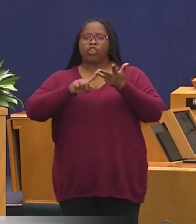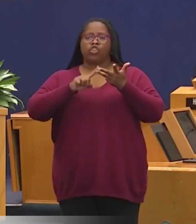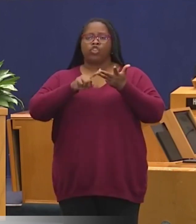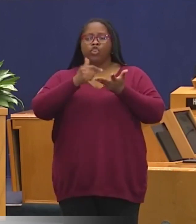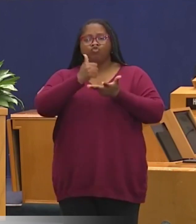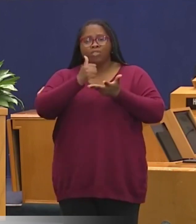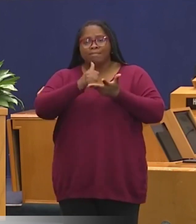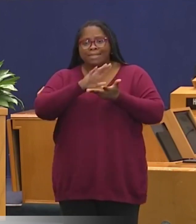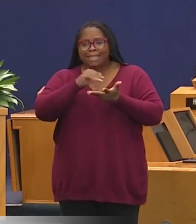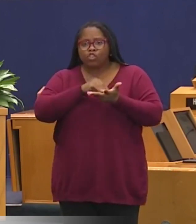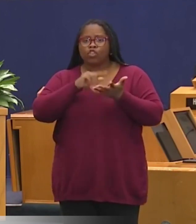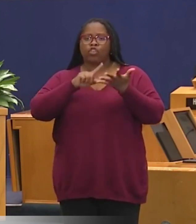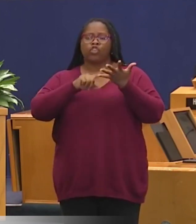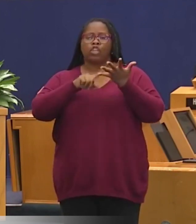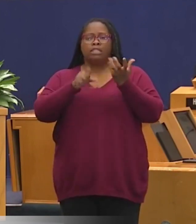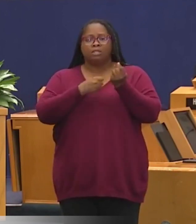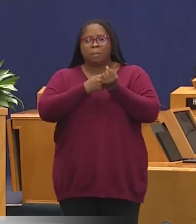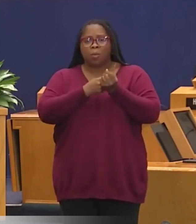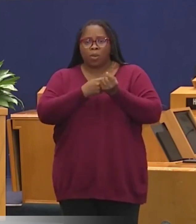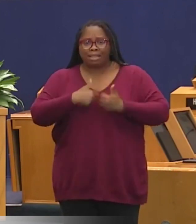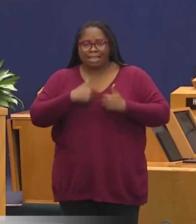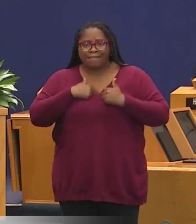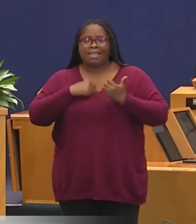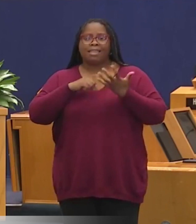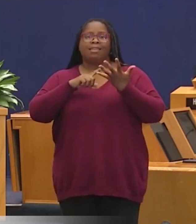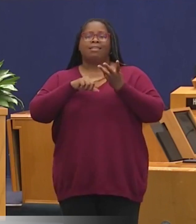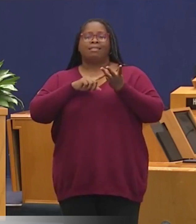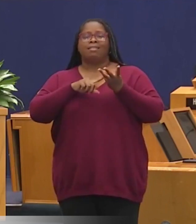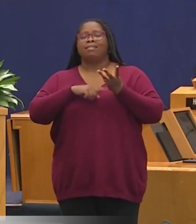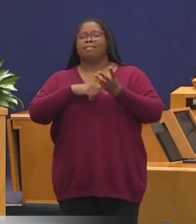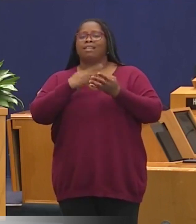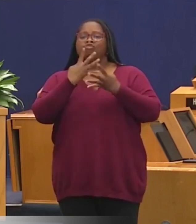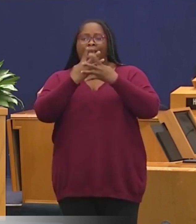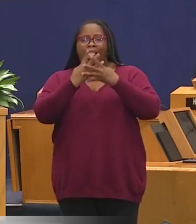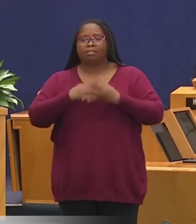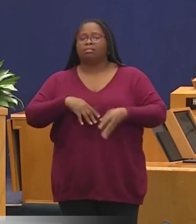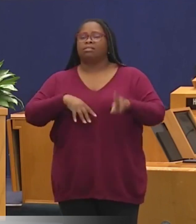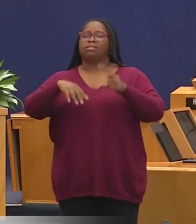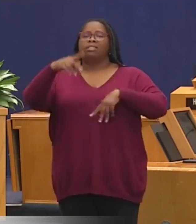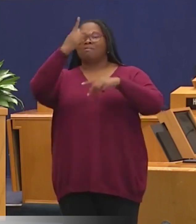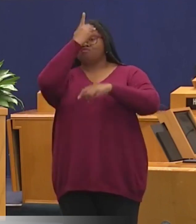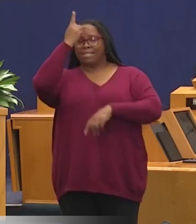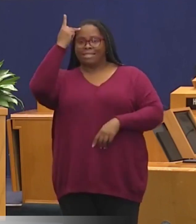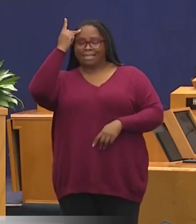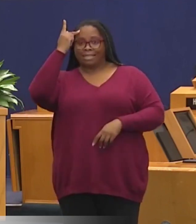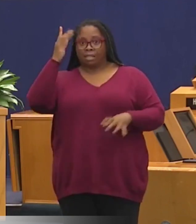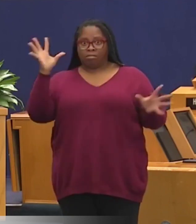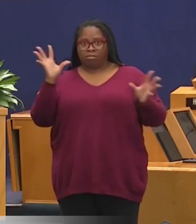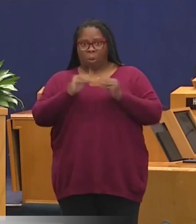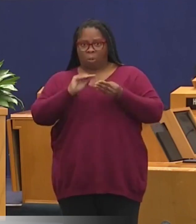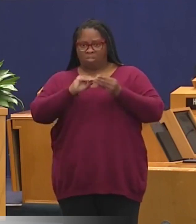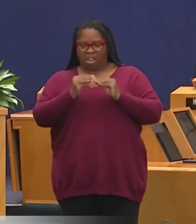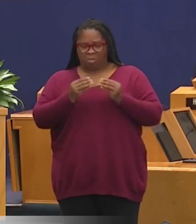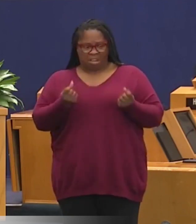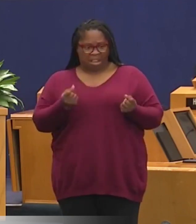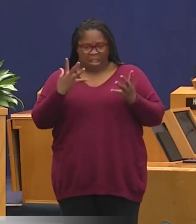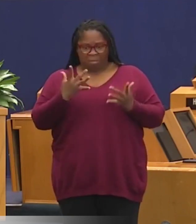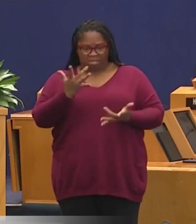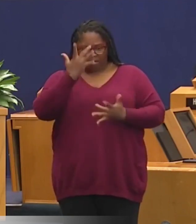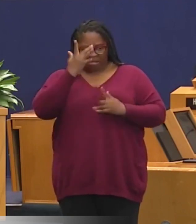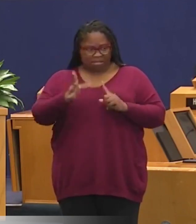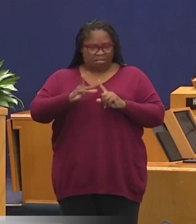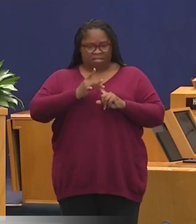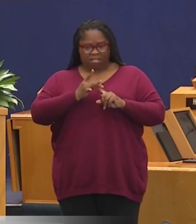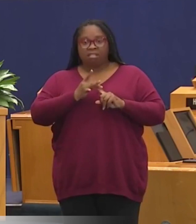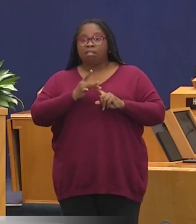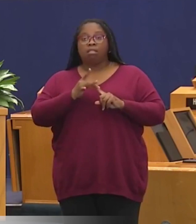centers, supportive living, jails, and prisons. The total number of confirmed cases in institutional settings has